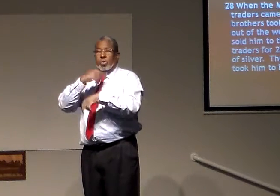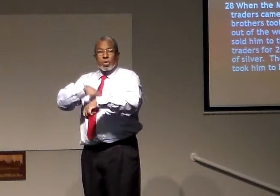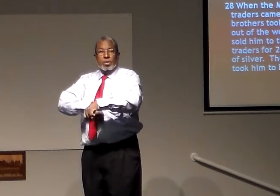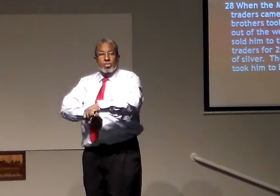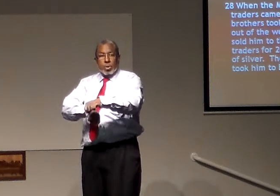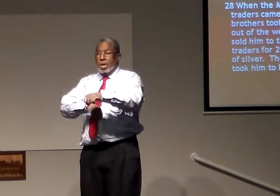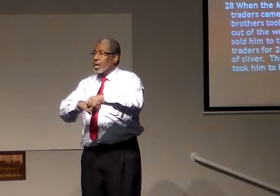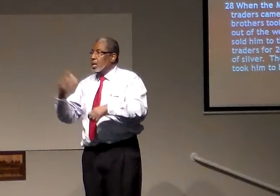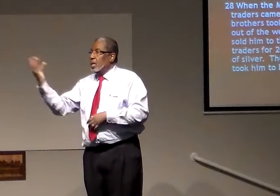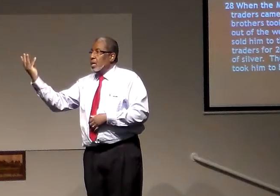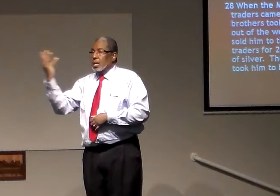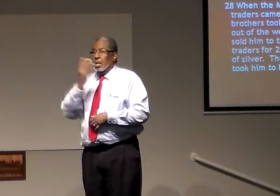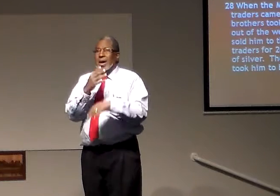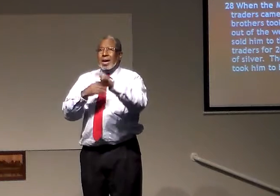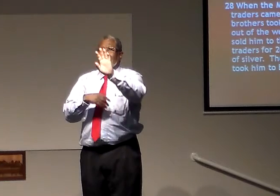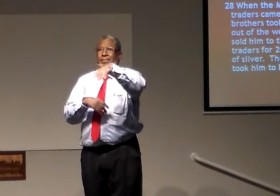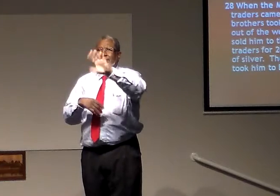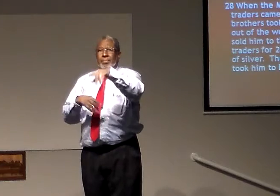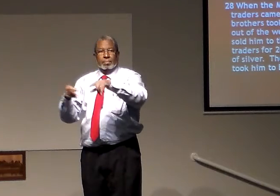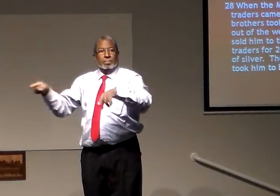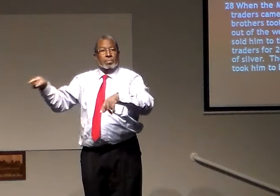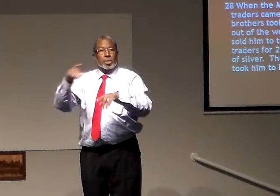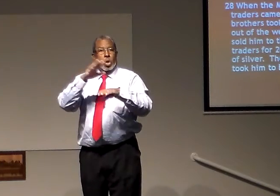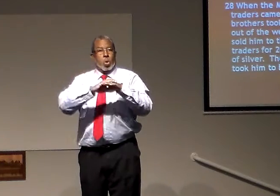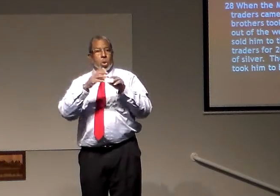So the group who rode down that way,